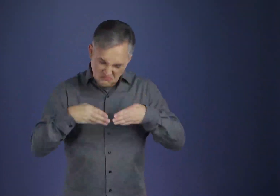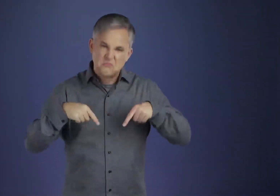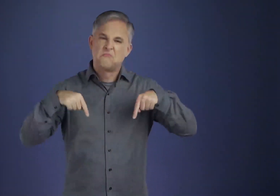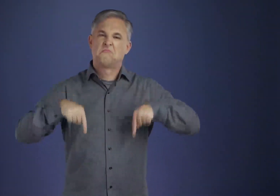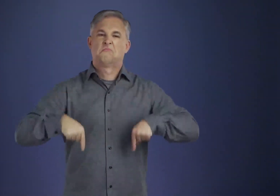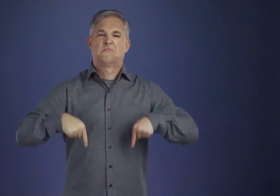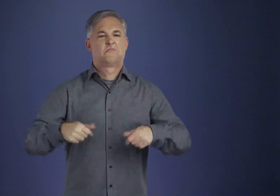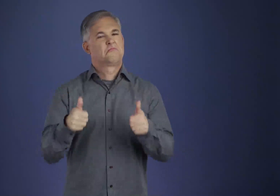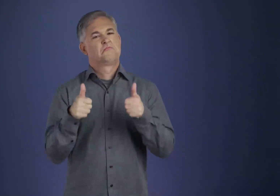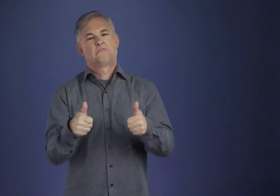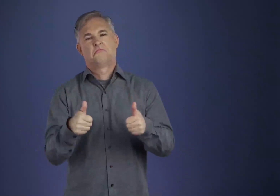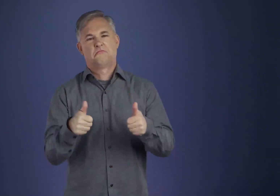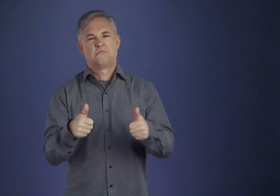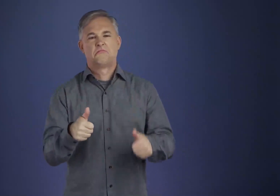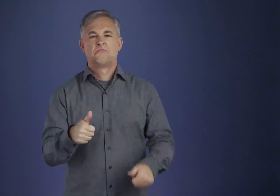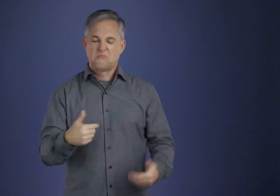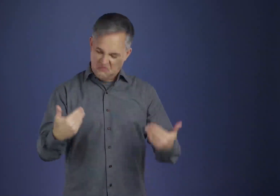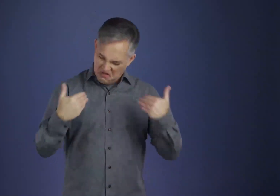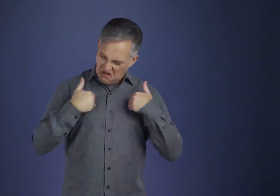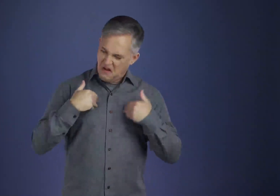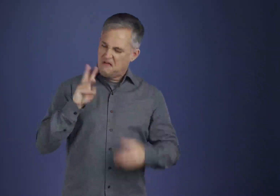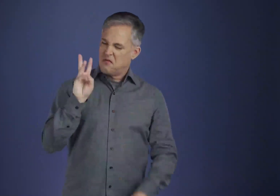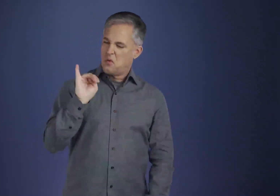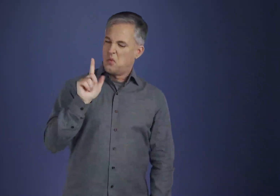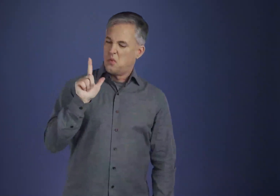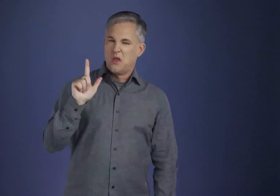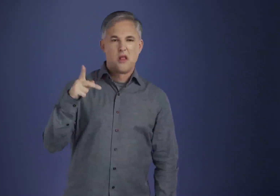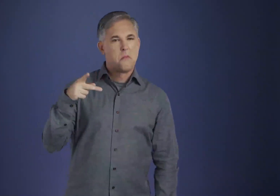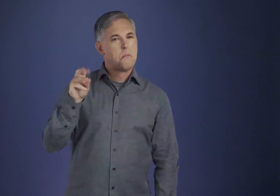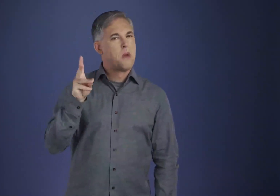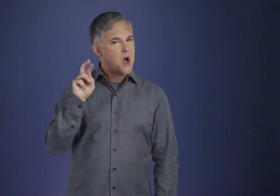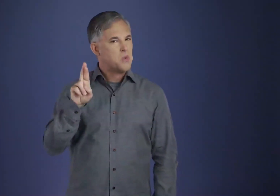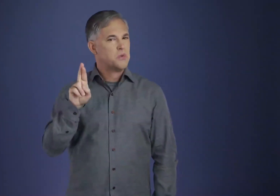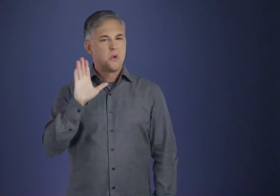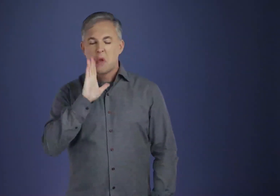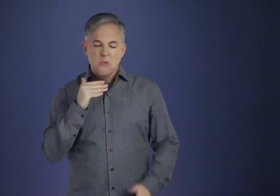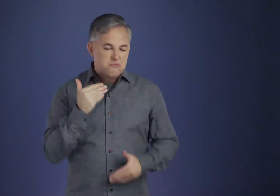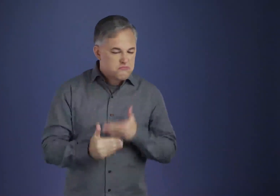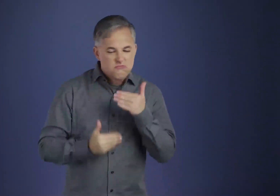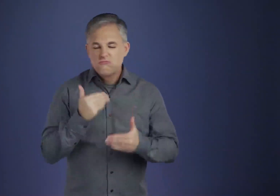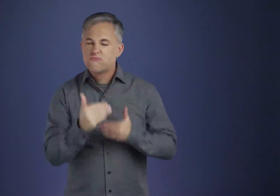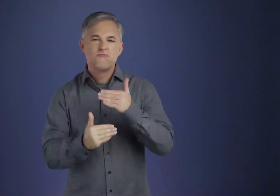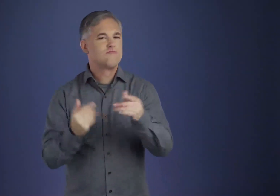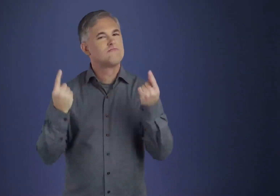The here and now was good enough for us. The will to win would carry us through.